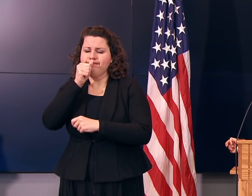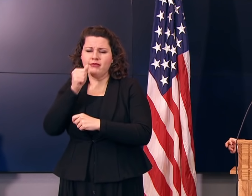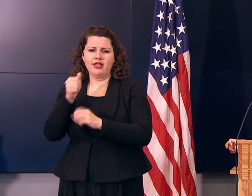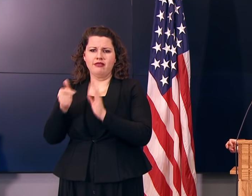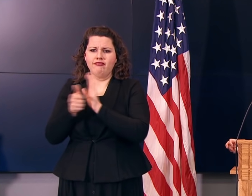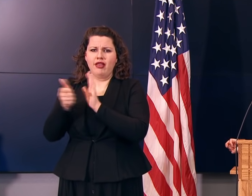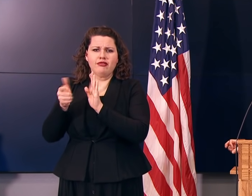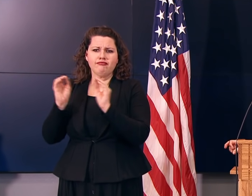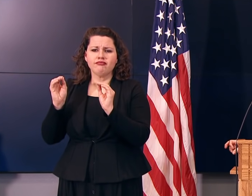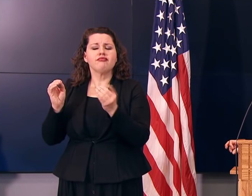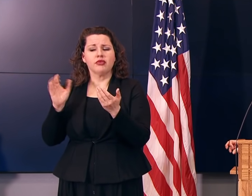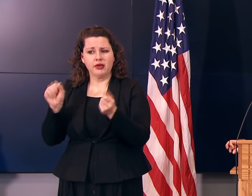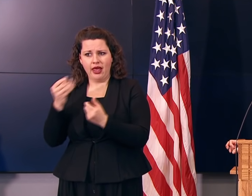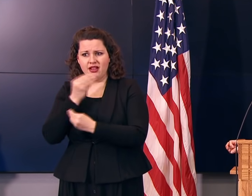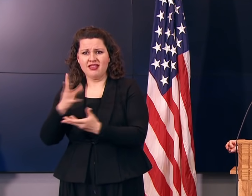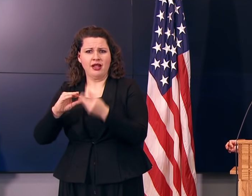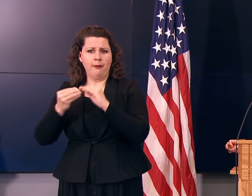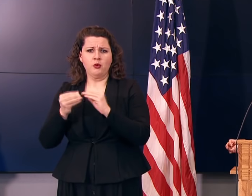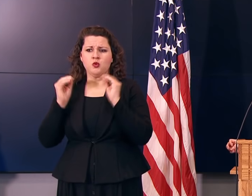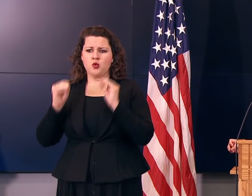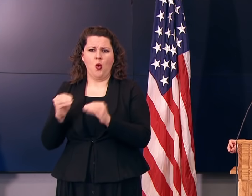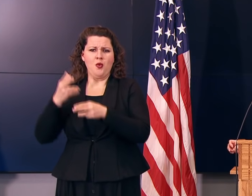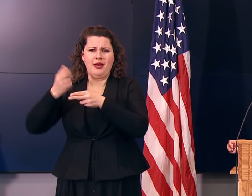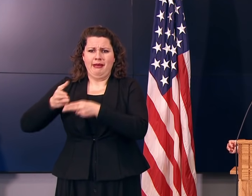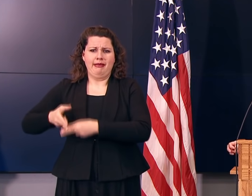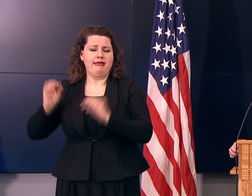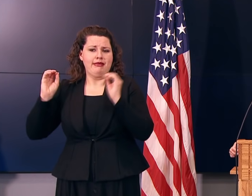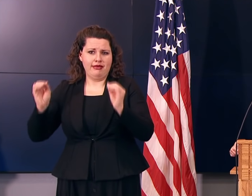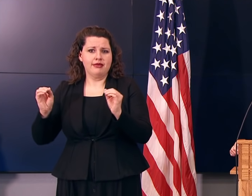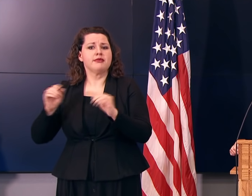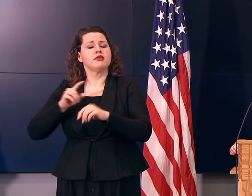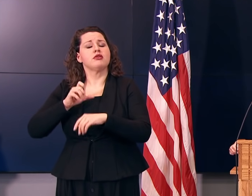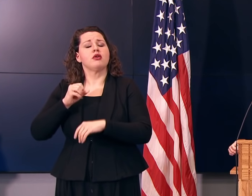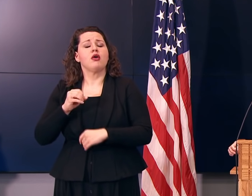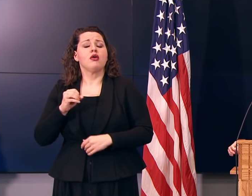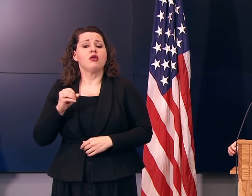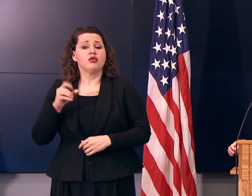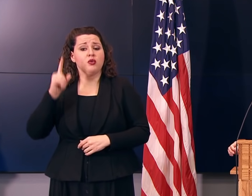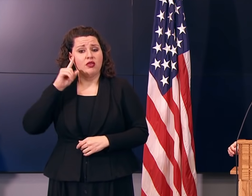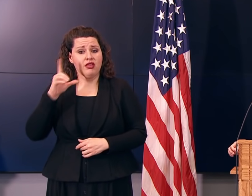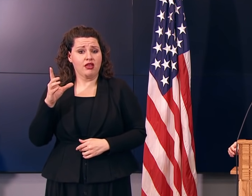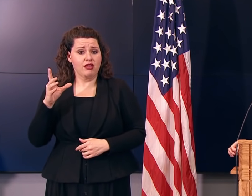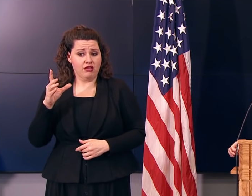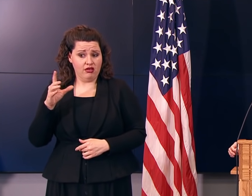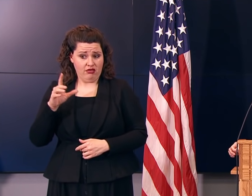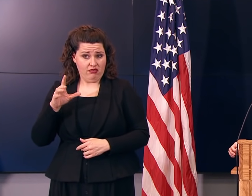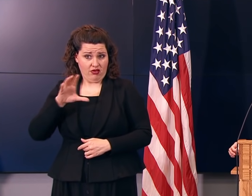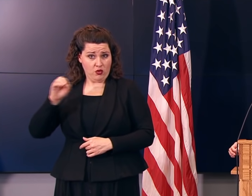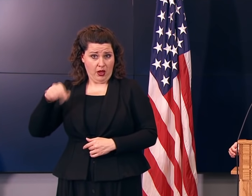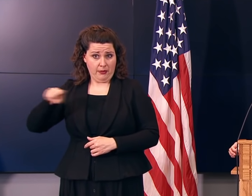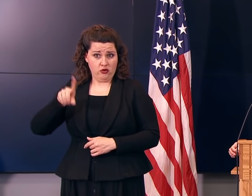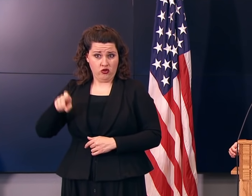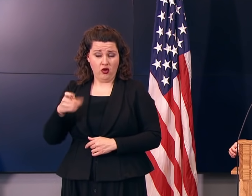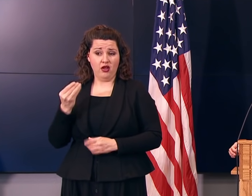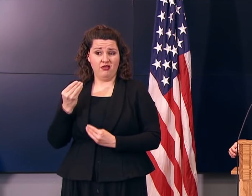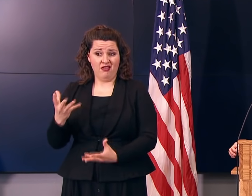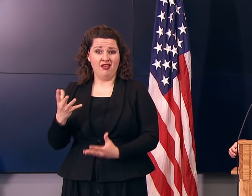those numbers. No one's identified. So do you believe it's in the public interest for companies to release these infection